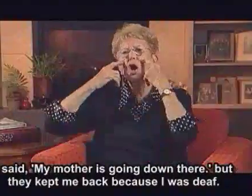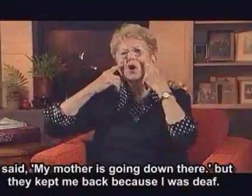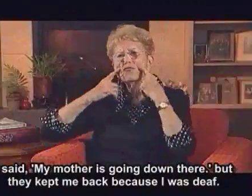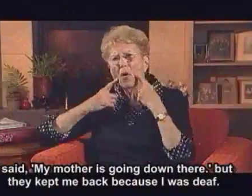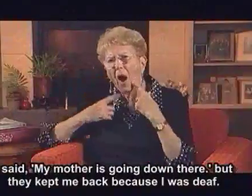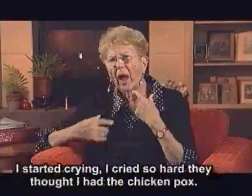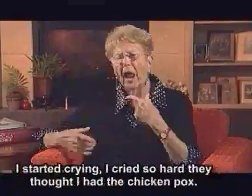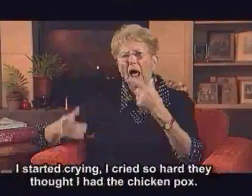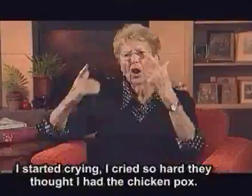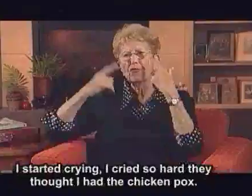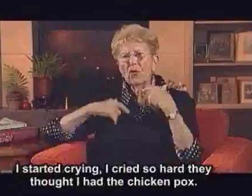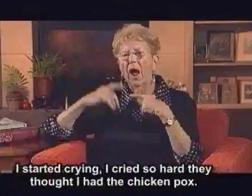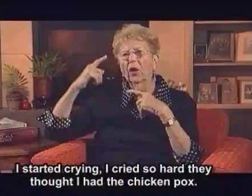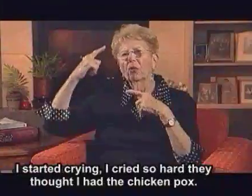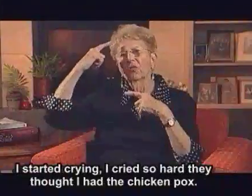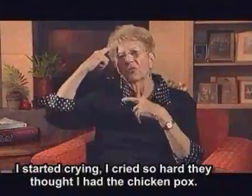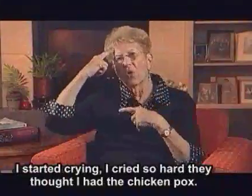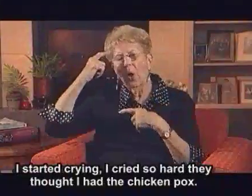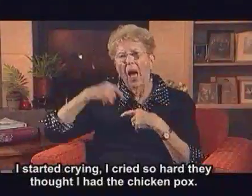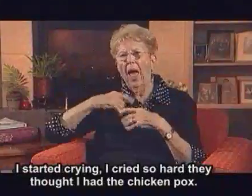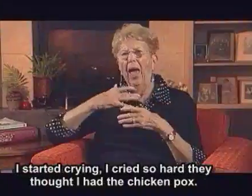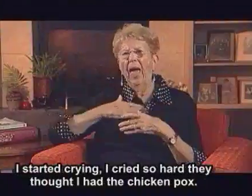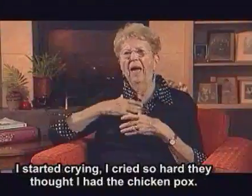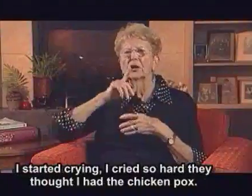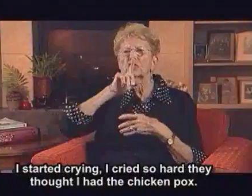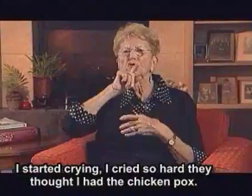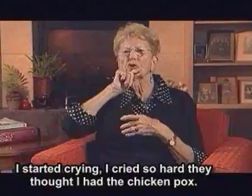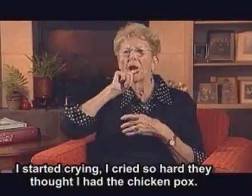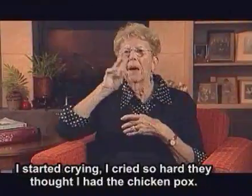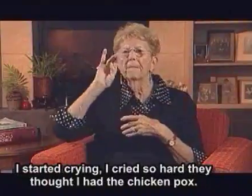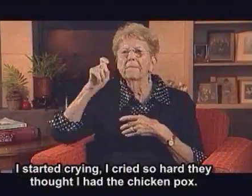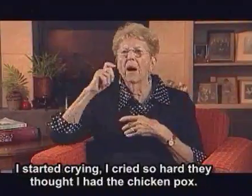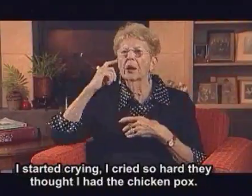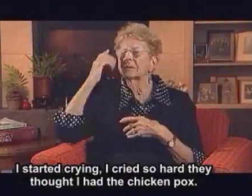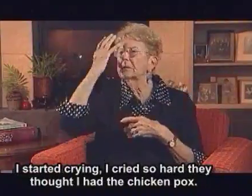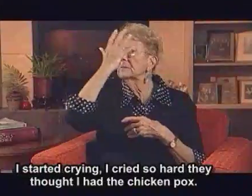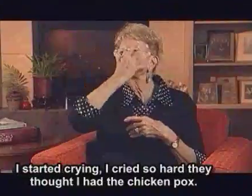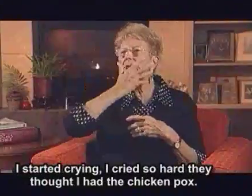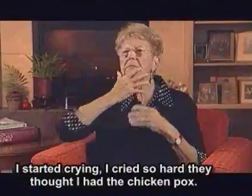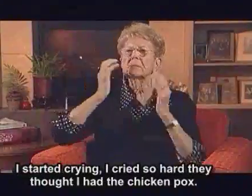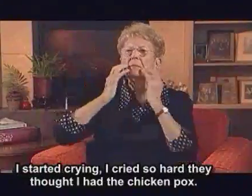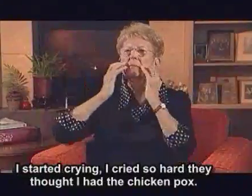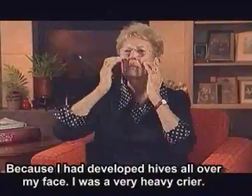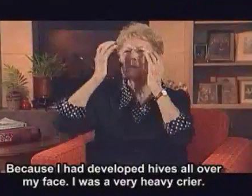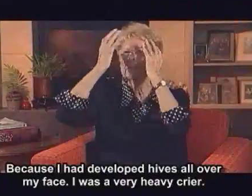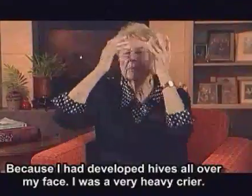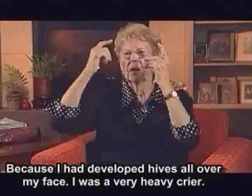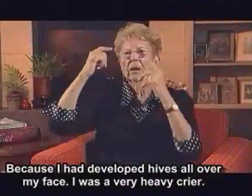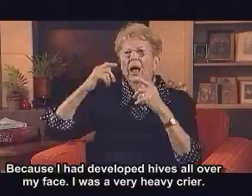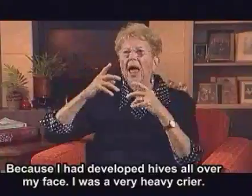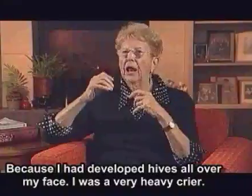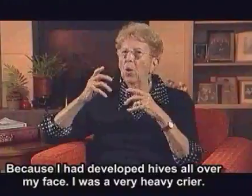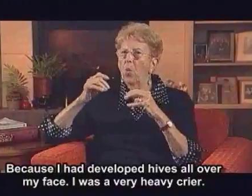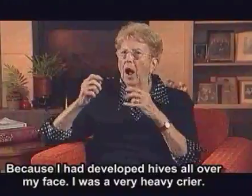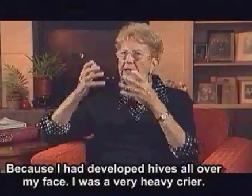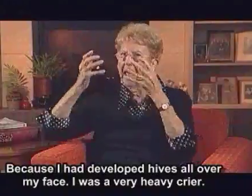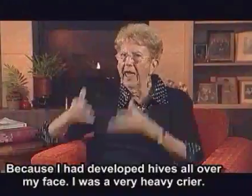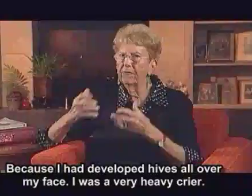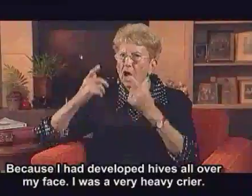was deaf. I started crying. I cried so hard they thought I had the chicken pox because I had developed hives all